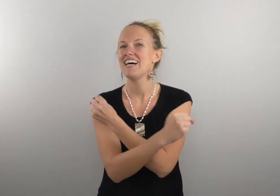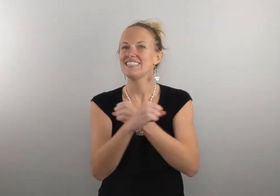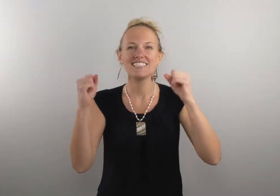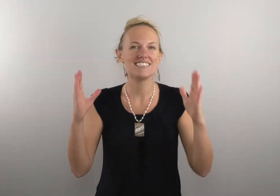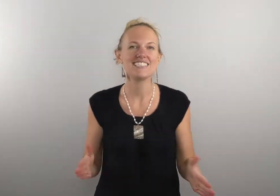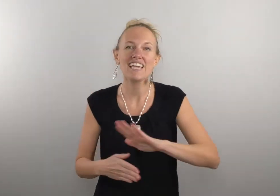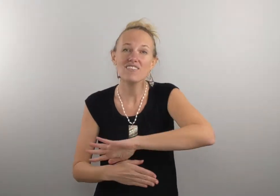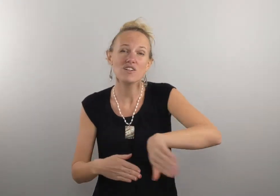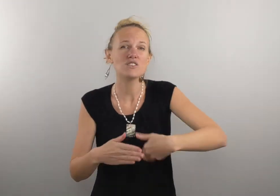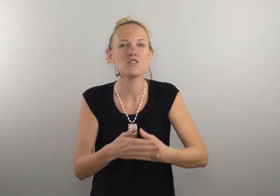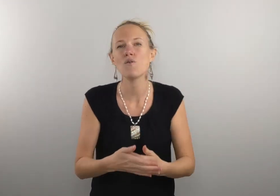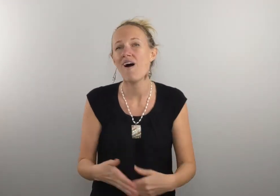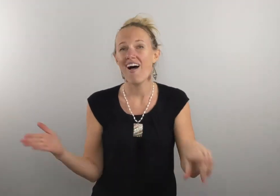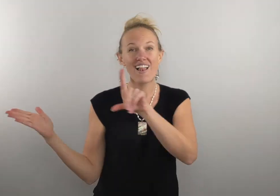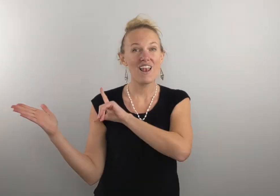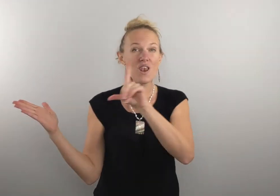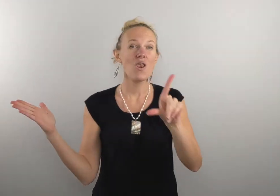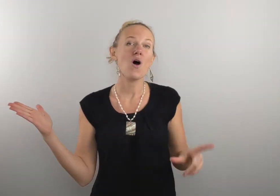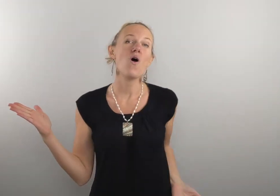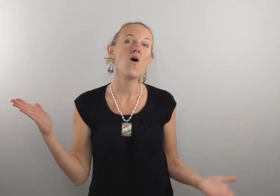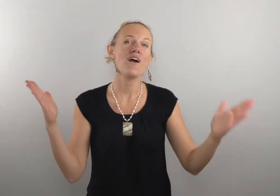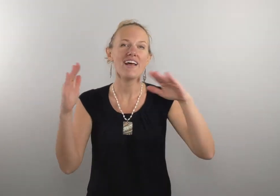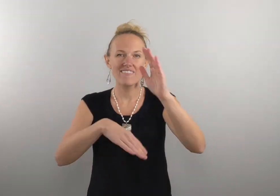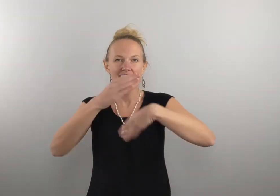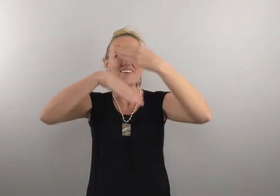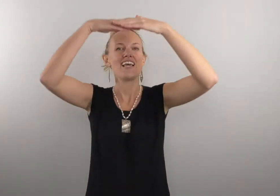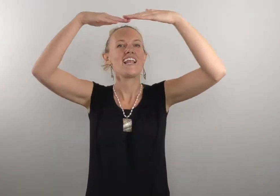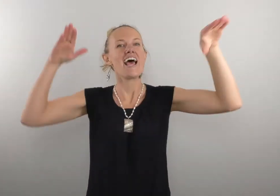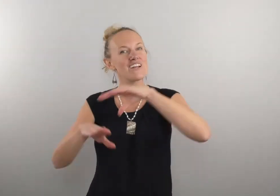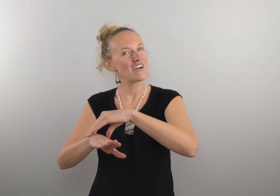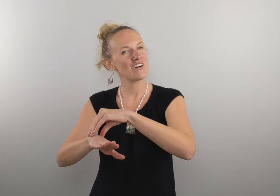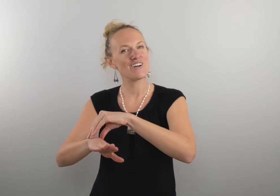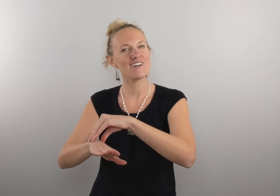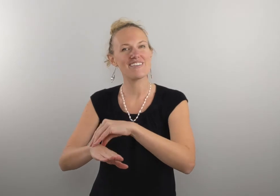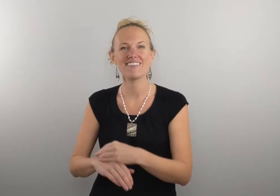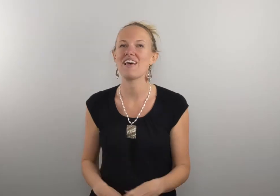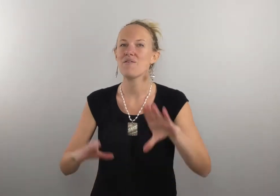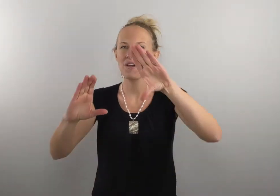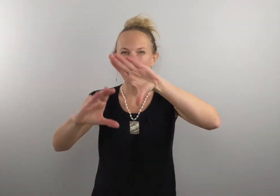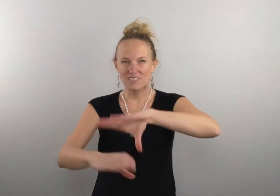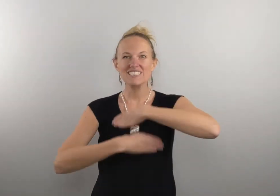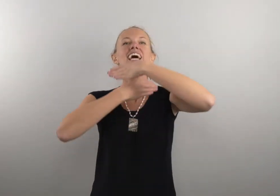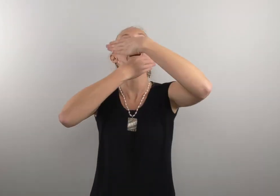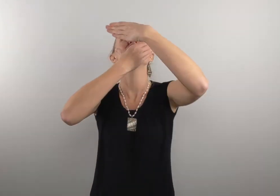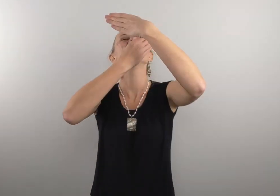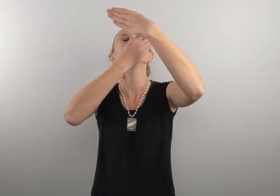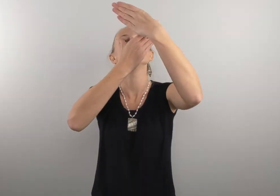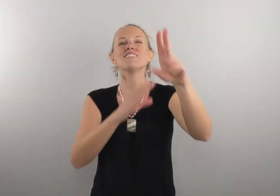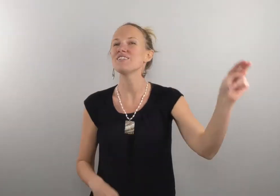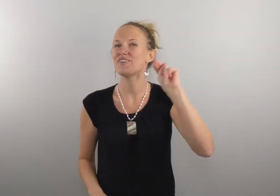Jesus is Savior to all, Lord of heaven and earth. Everybody, we will shout to